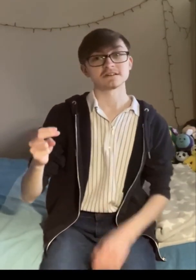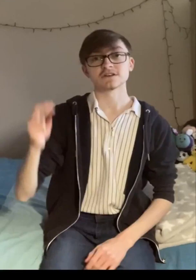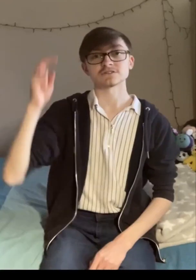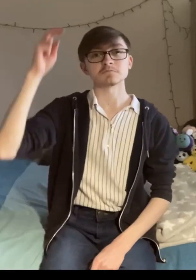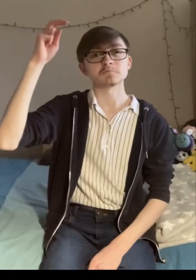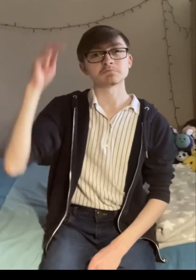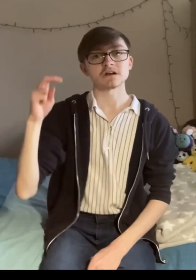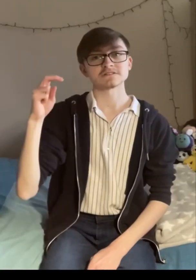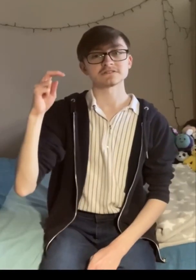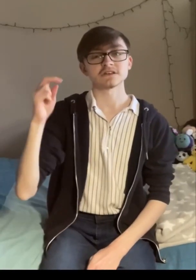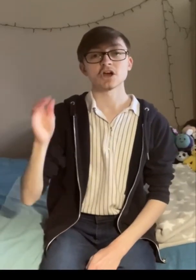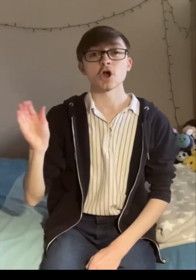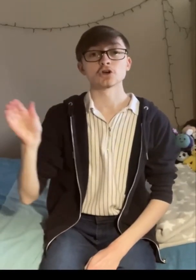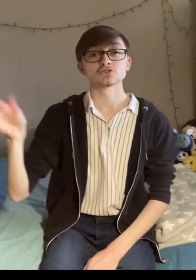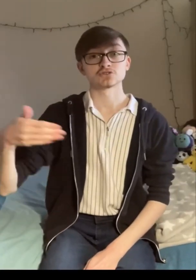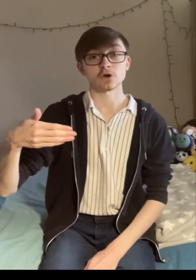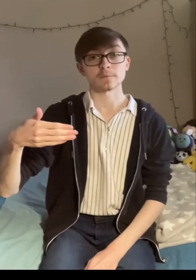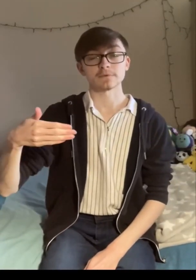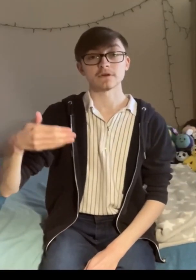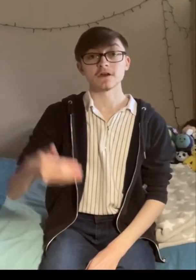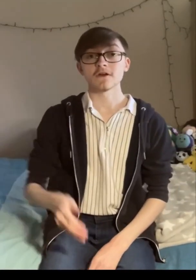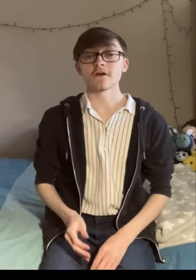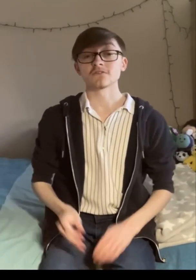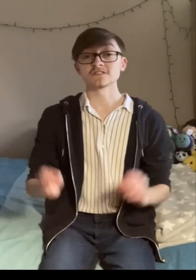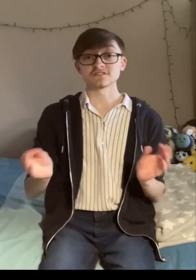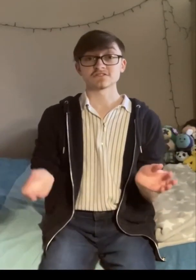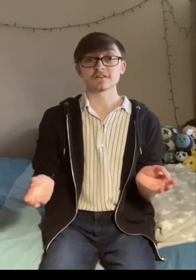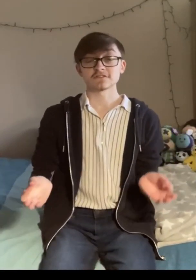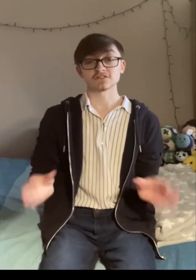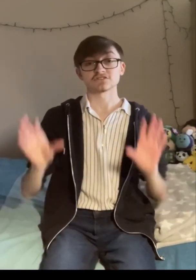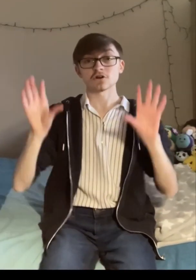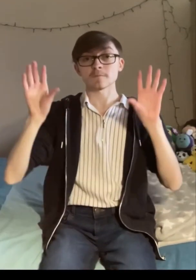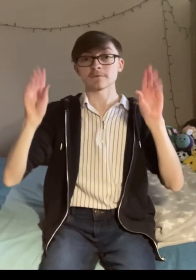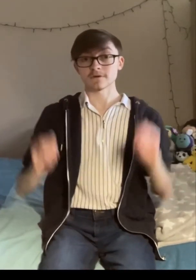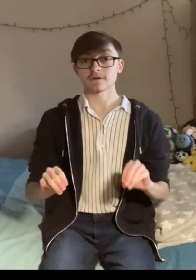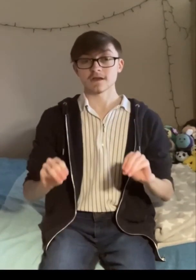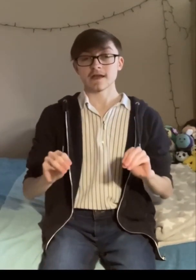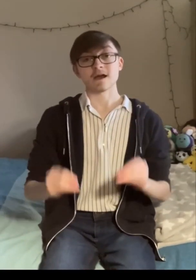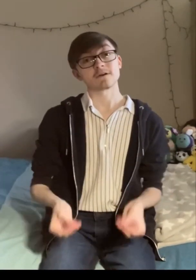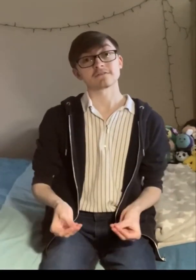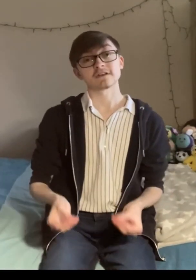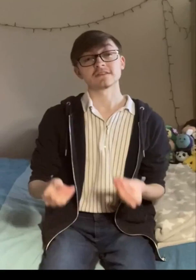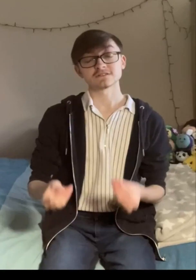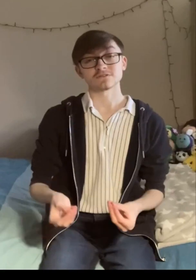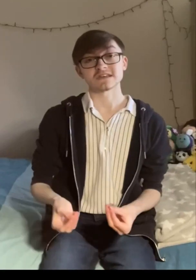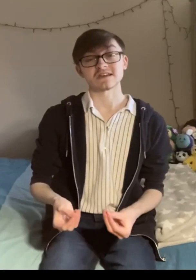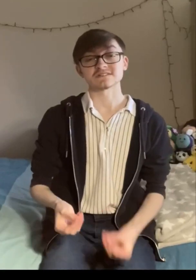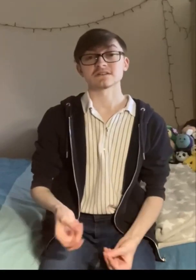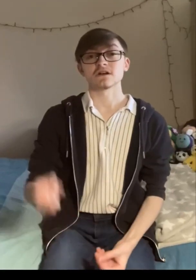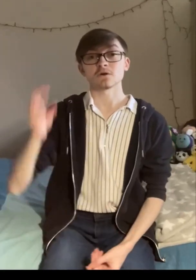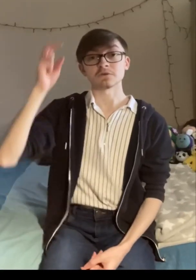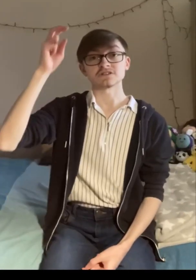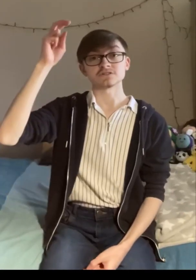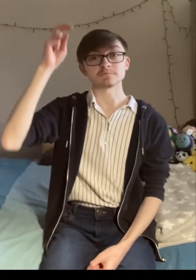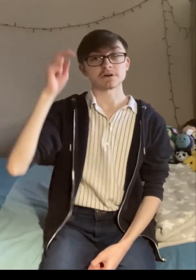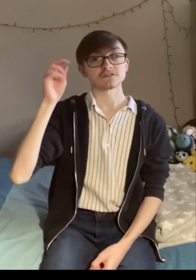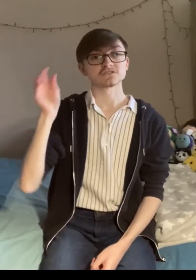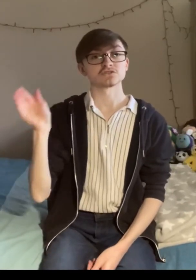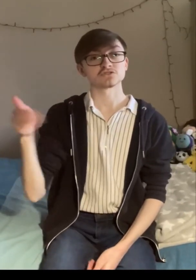So bus stop. This is the sign for just stop. However, in this context, we just do bus